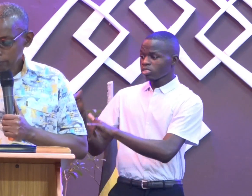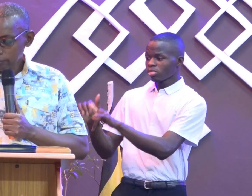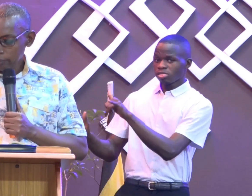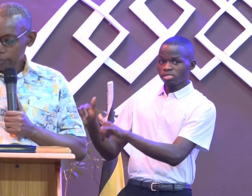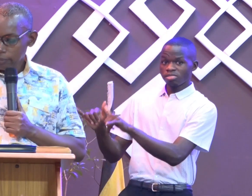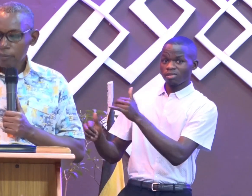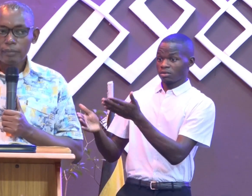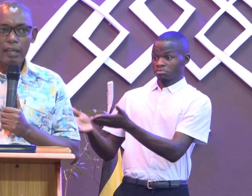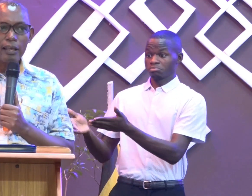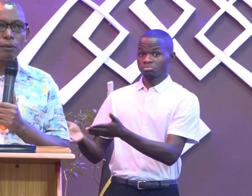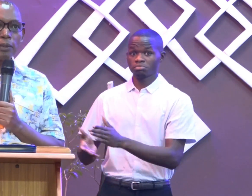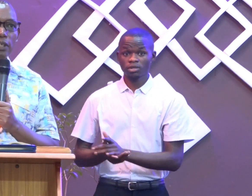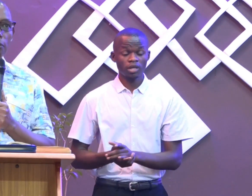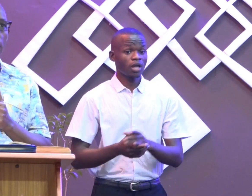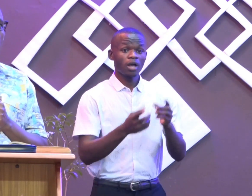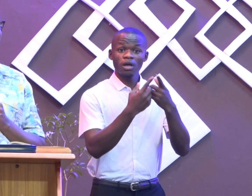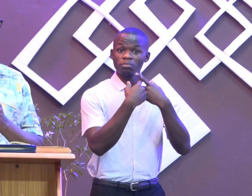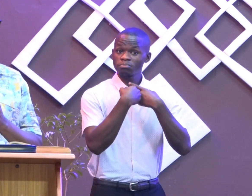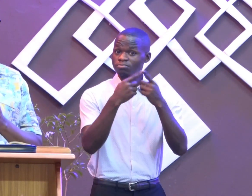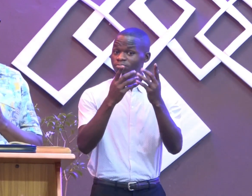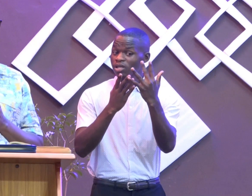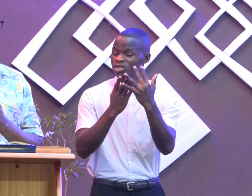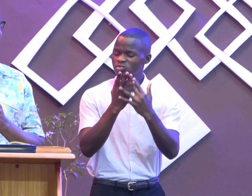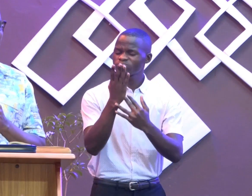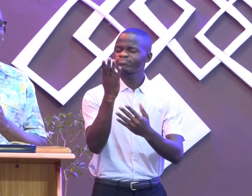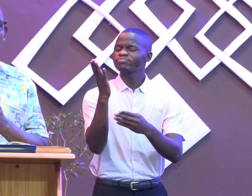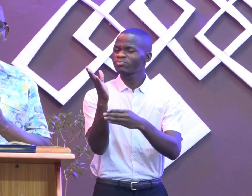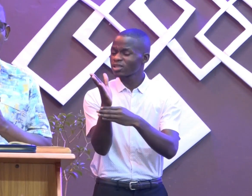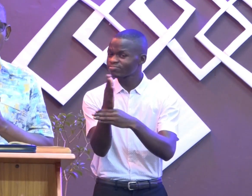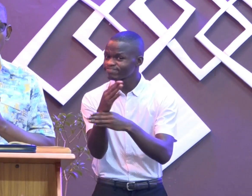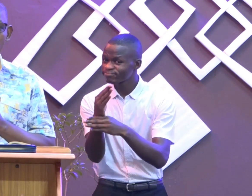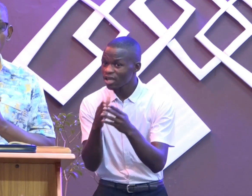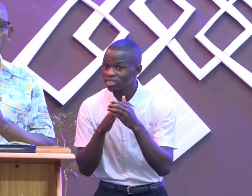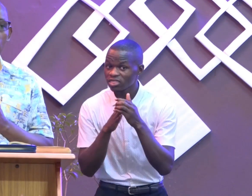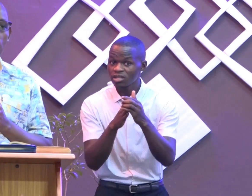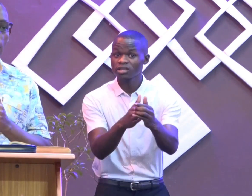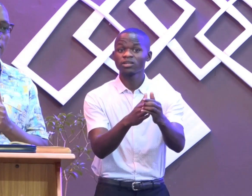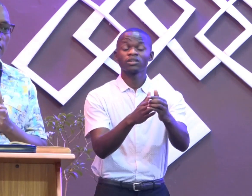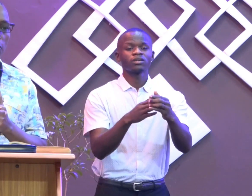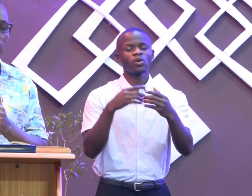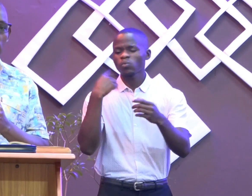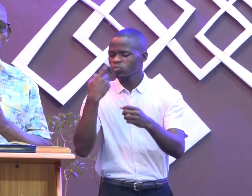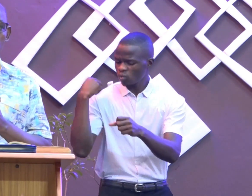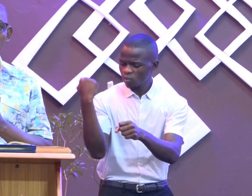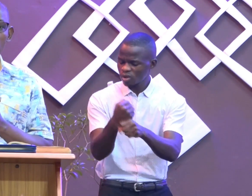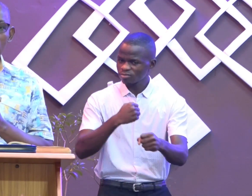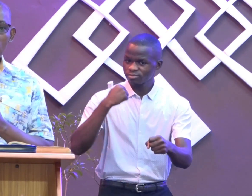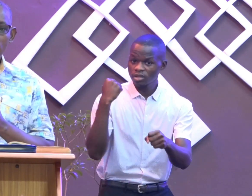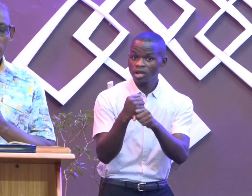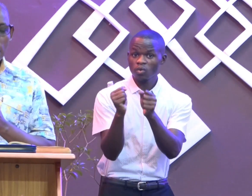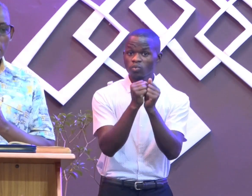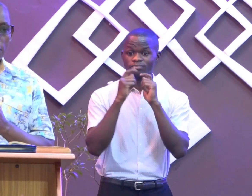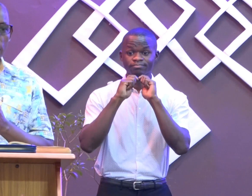nations that had remained. Naye okuyita mu bukulembeze bw'oyo yaddawo. Nokolera awamu ne ttiimu eyaliwo tulaba